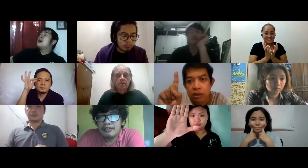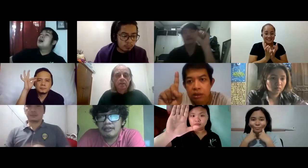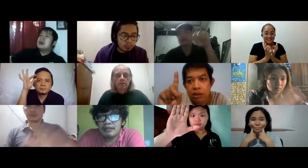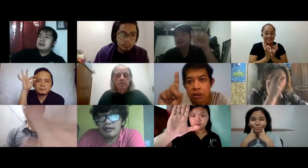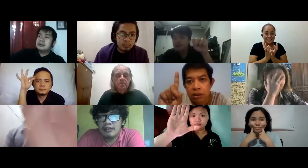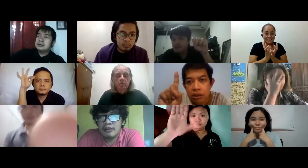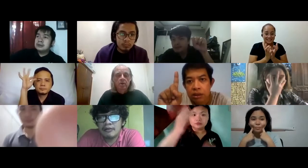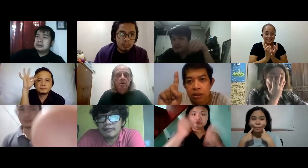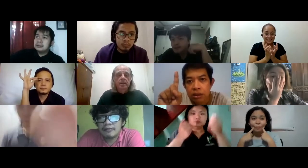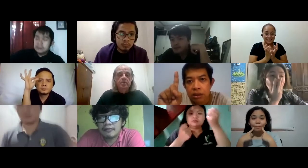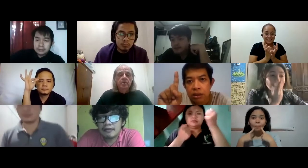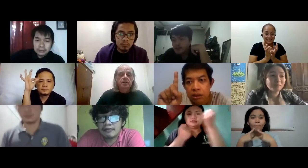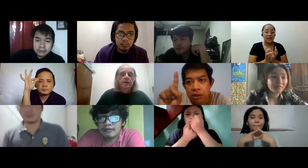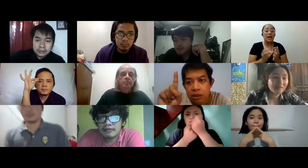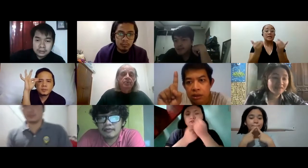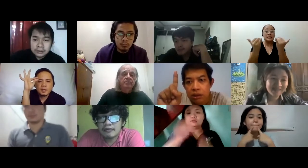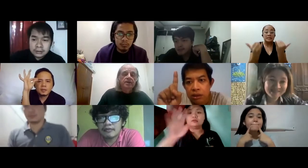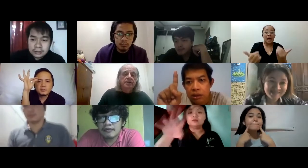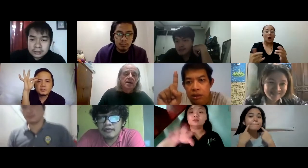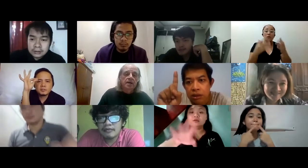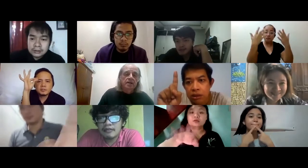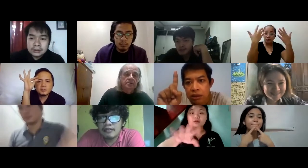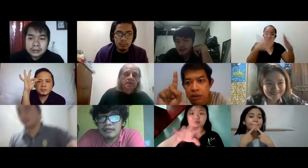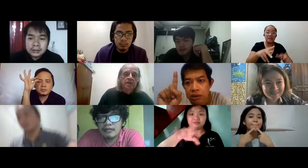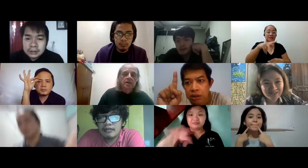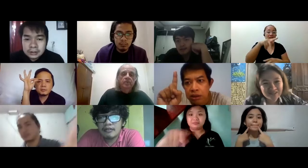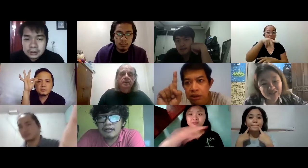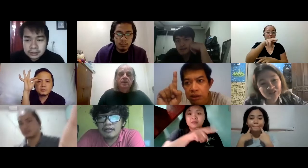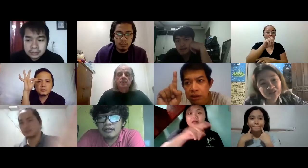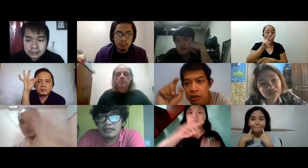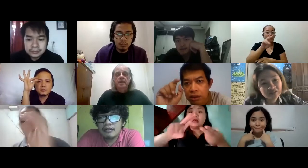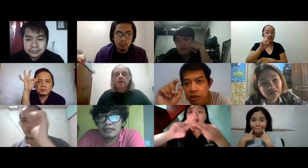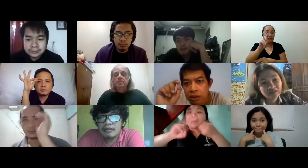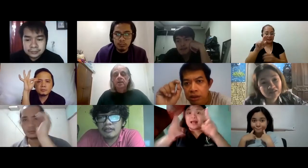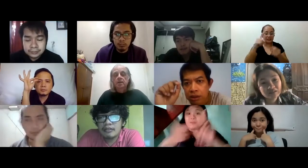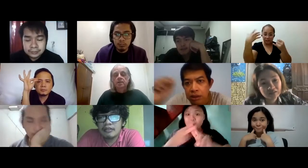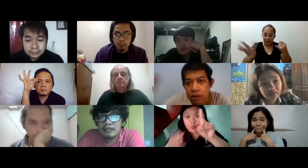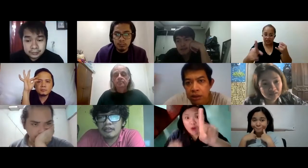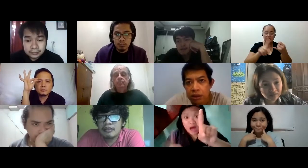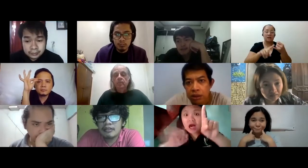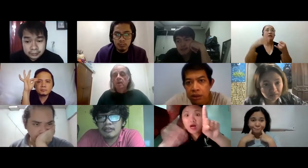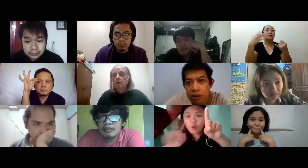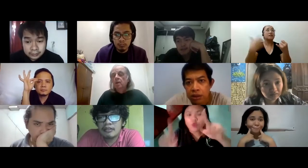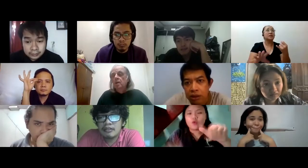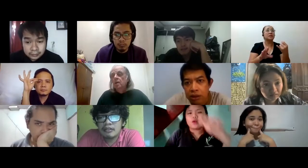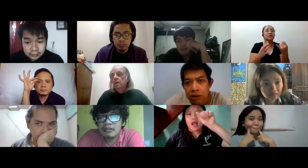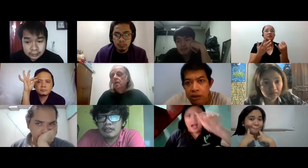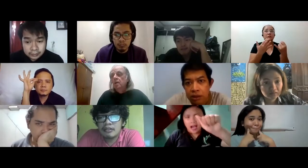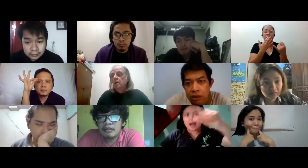Okay, so we already talked about Providence Island. We talked about